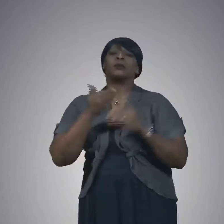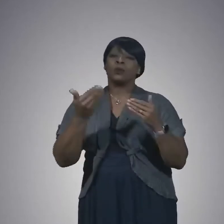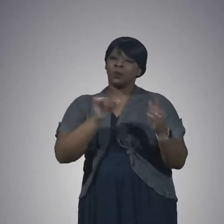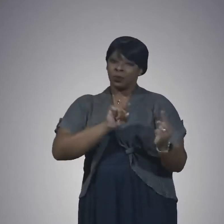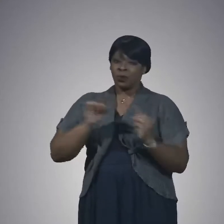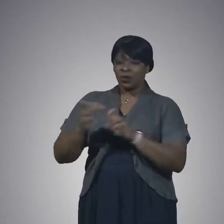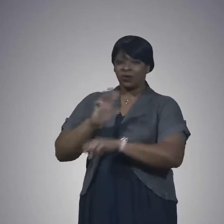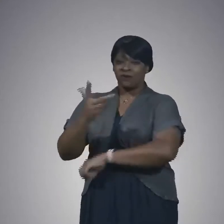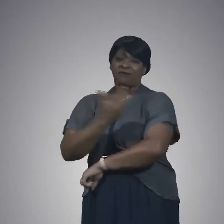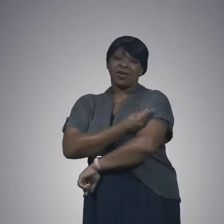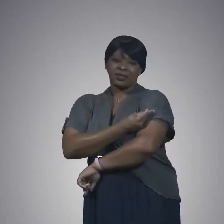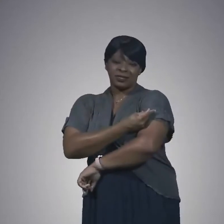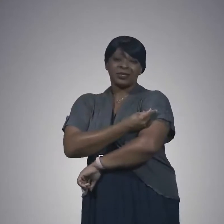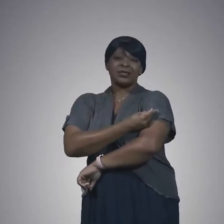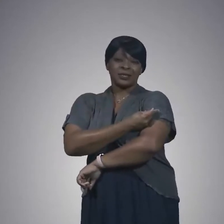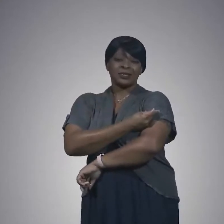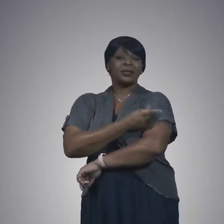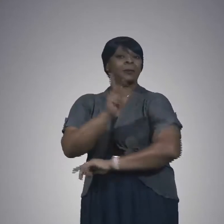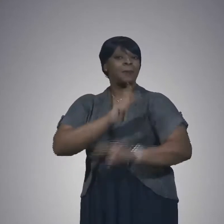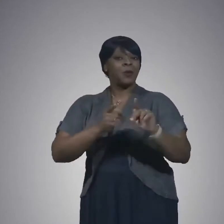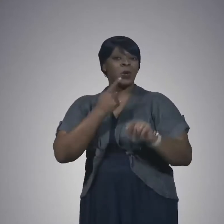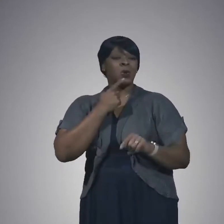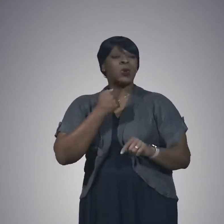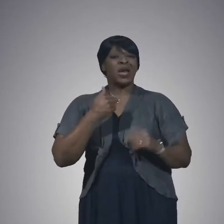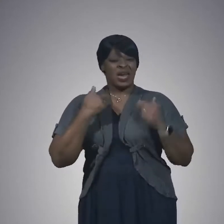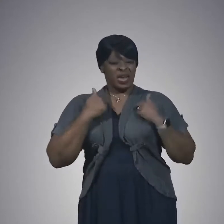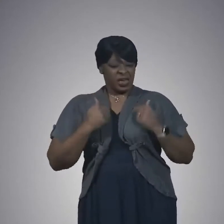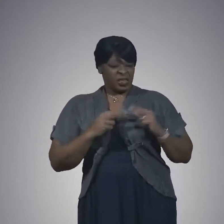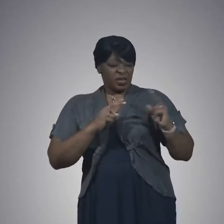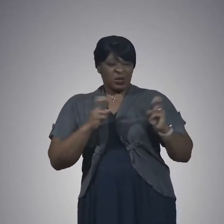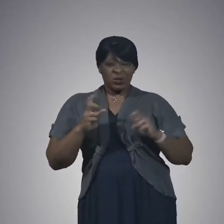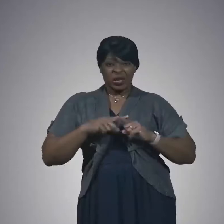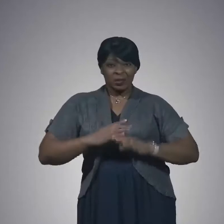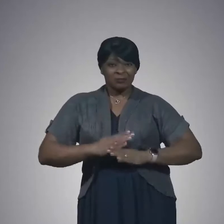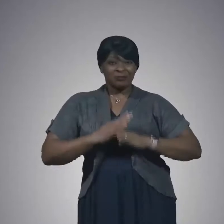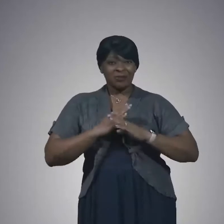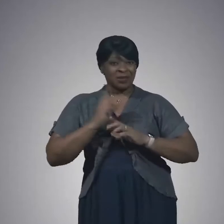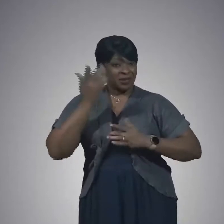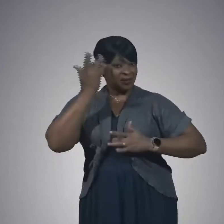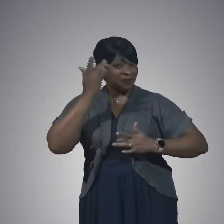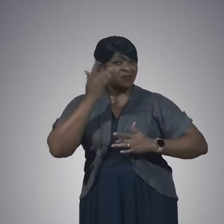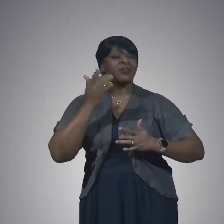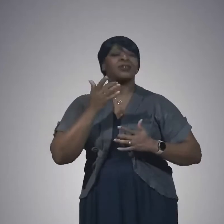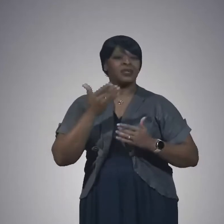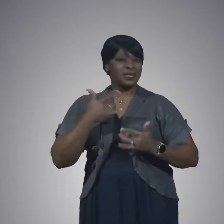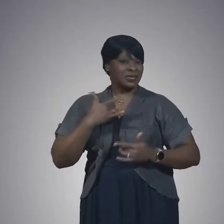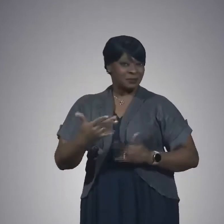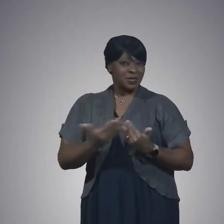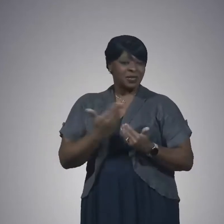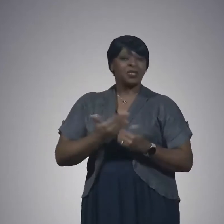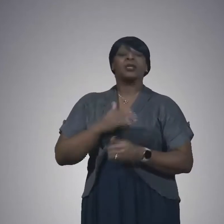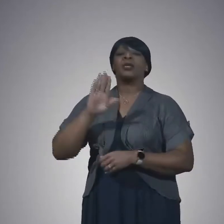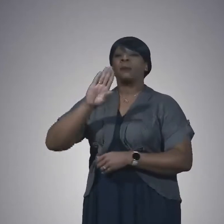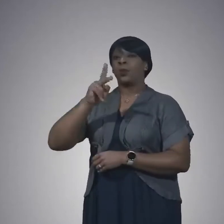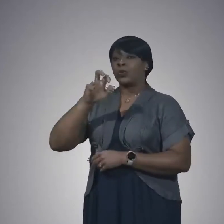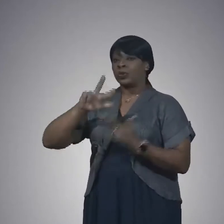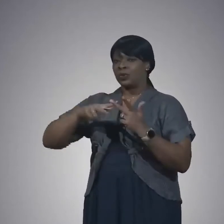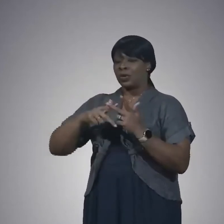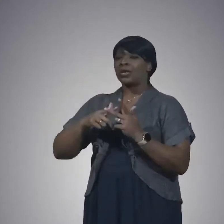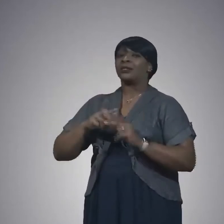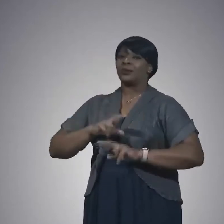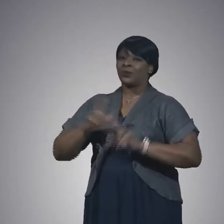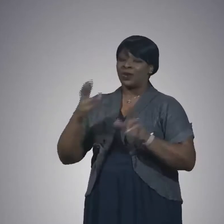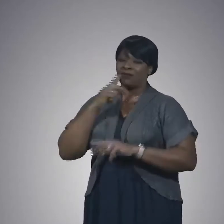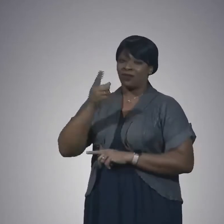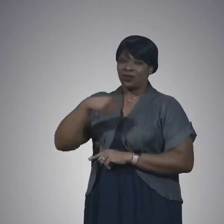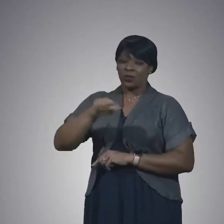and get your vaccination. And for people who are immunocompromised who would like that Pfizer booster, those are available to you. And finally,